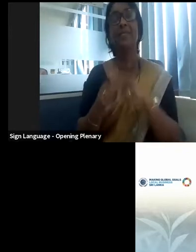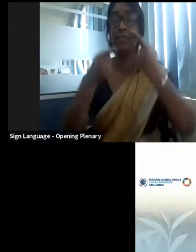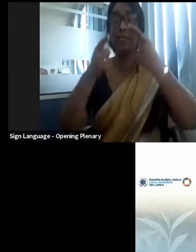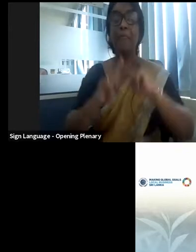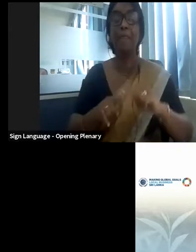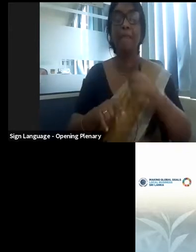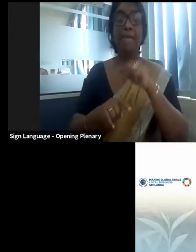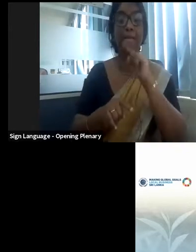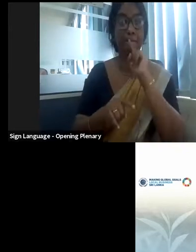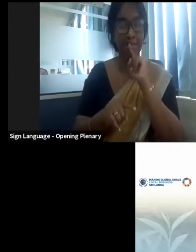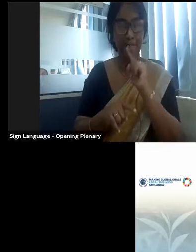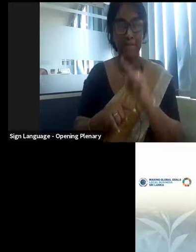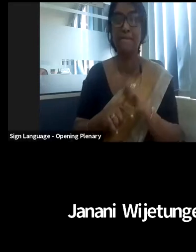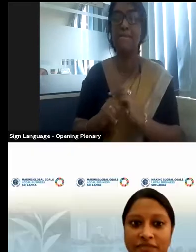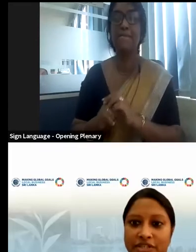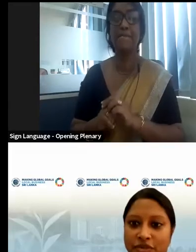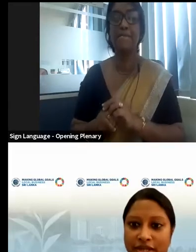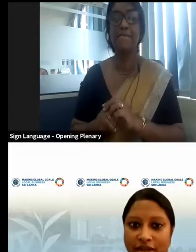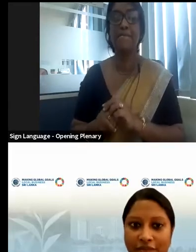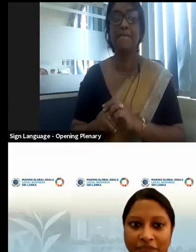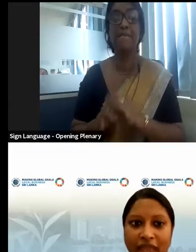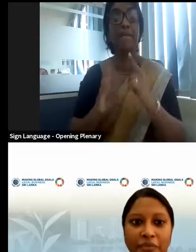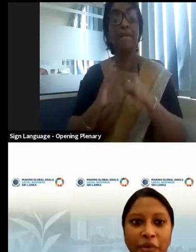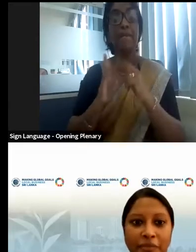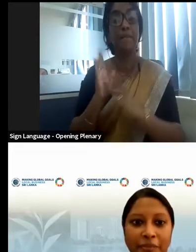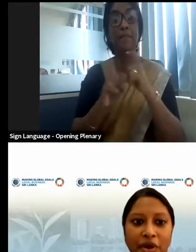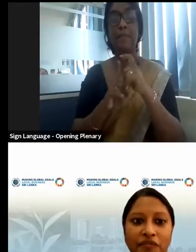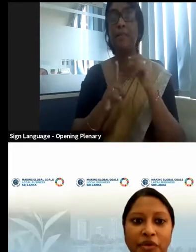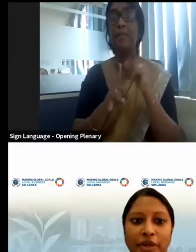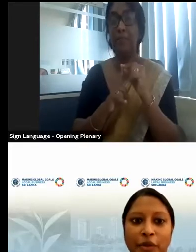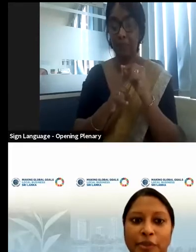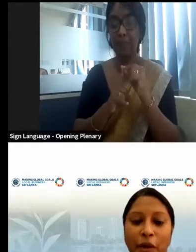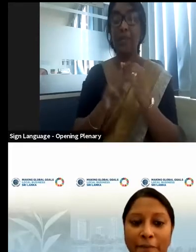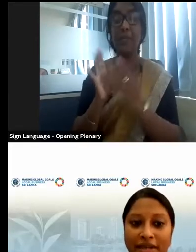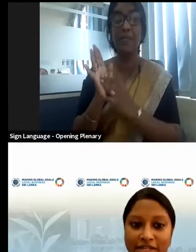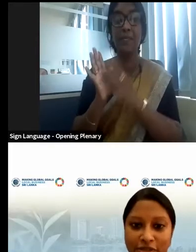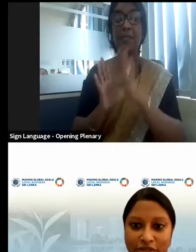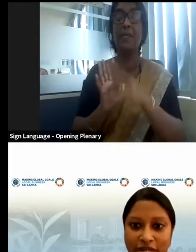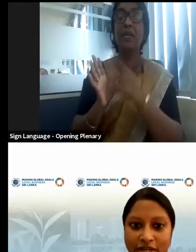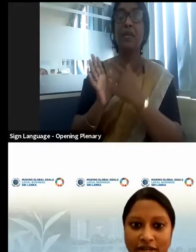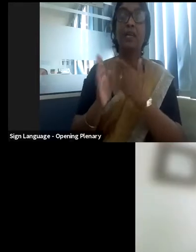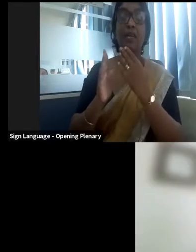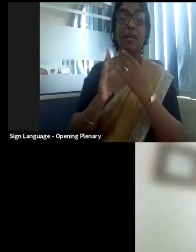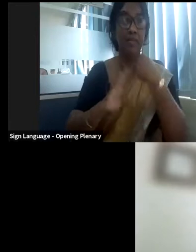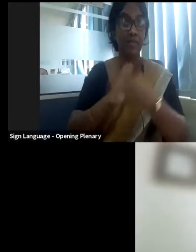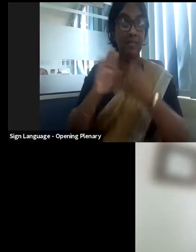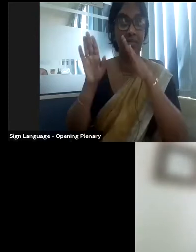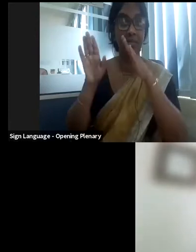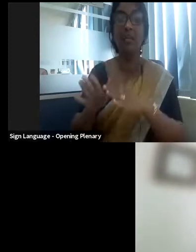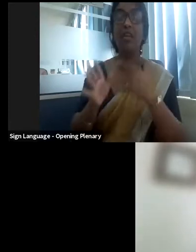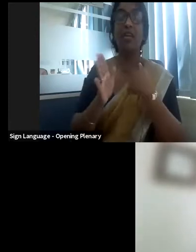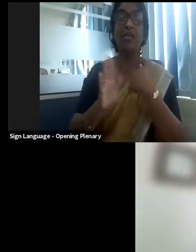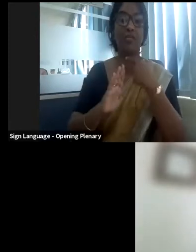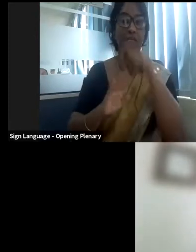Jocam, UNDP Resident Representative in Sri Lanka and Board Member of UN Global Compact Network Sri Lanka, to speak on